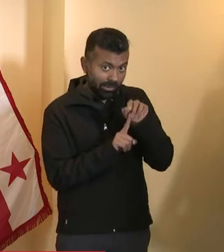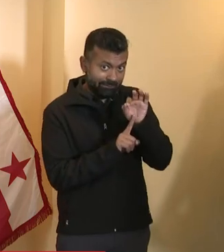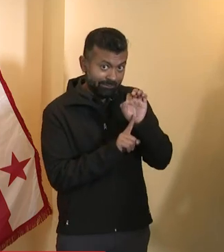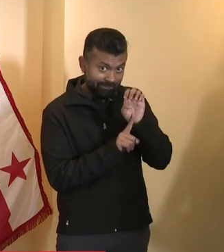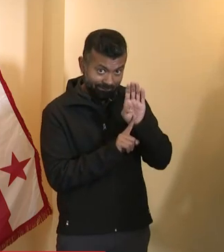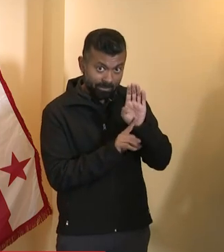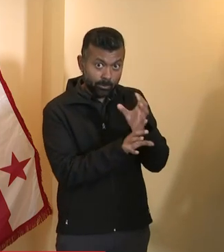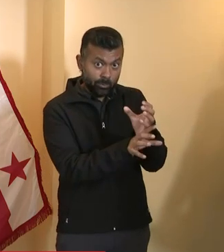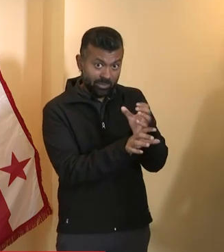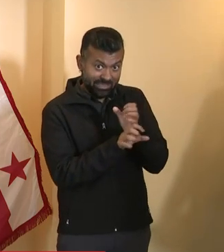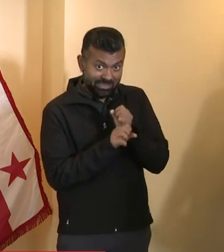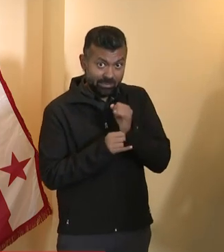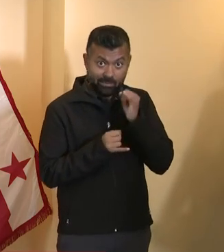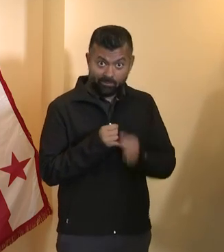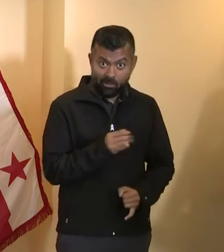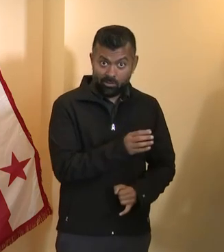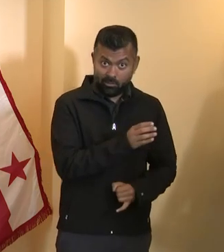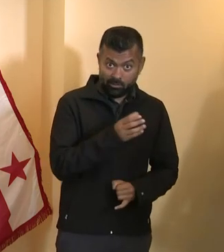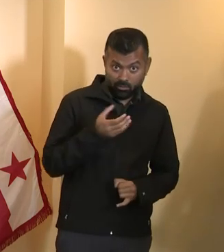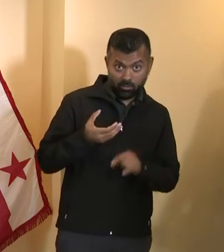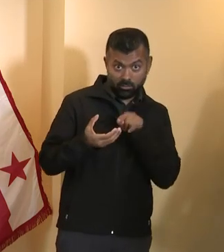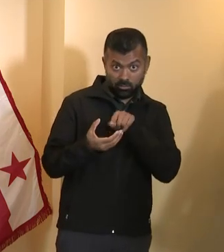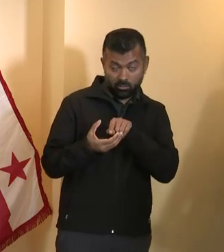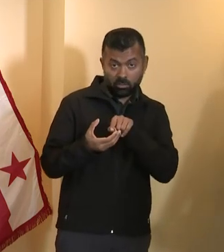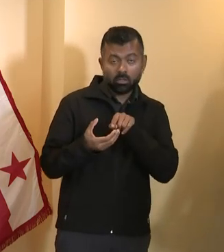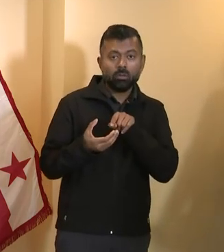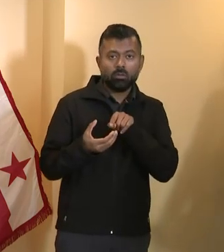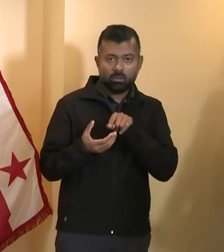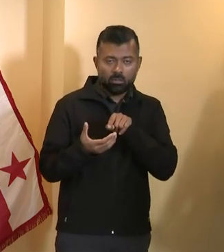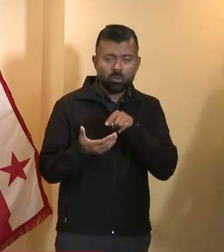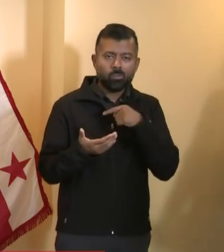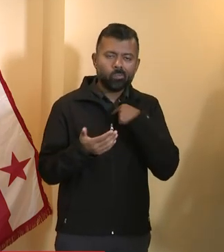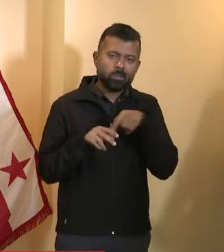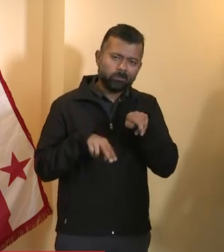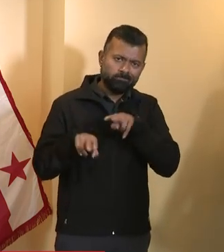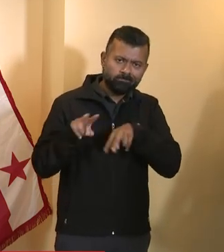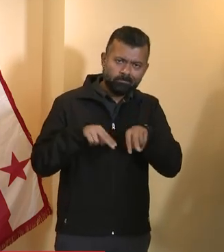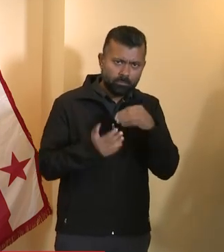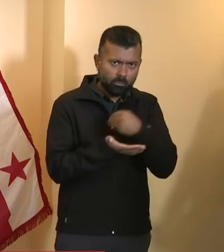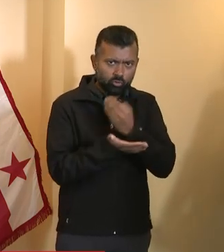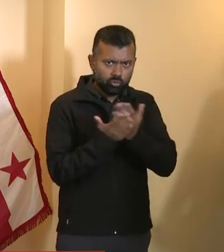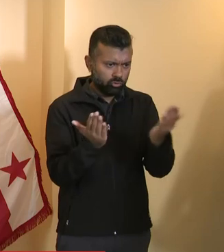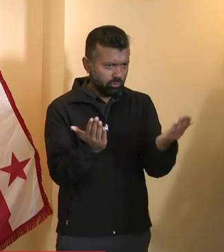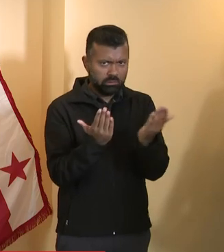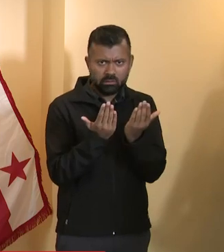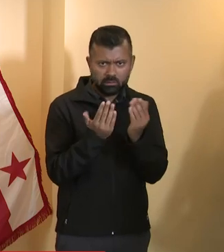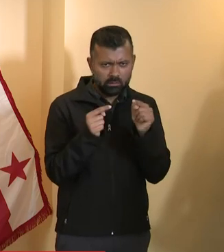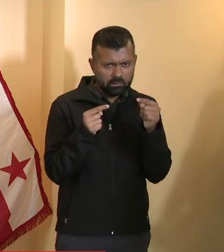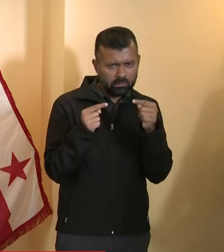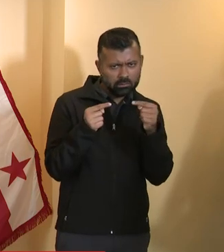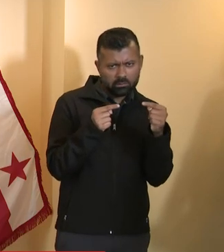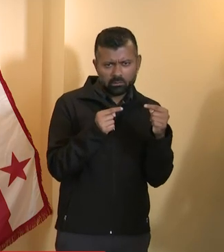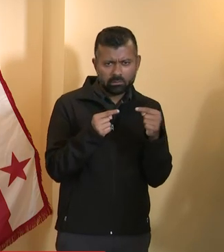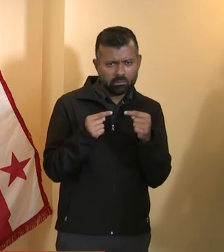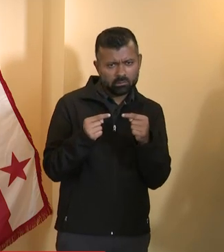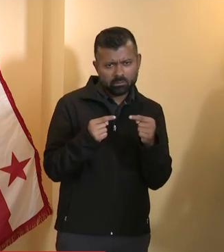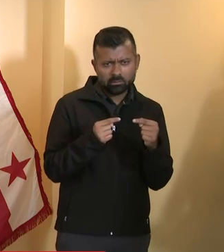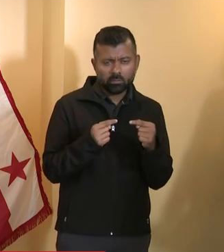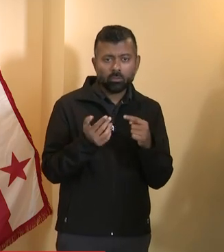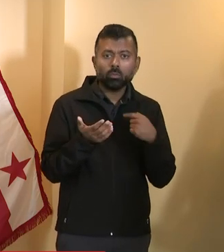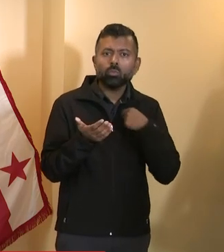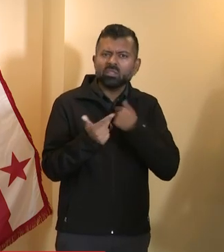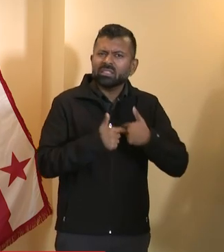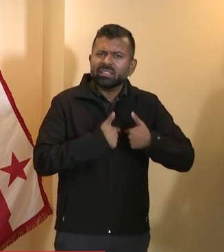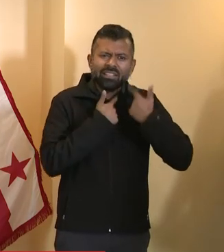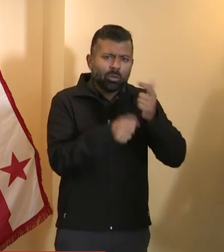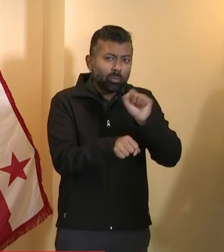marker about what we have to do to balance the budget. Now, keep in mind, we've been working on it since November, so it will